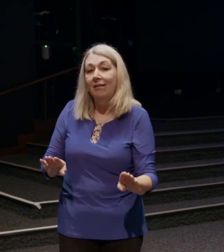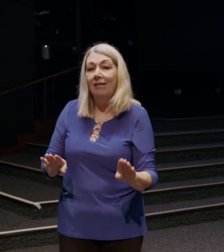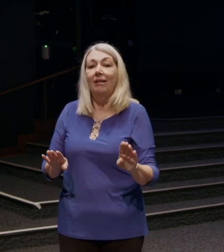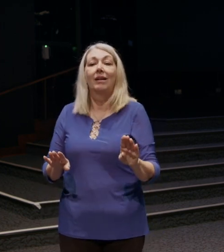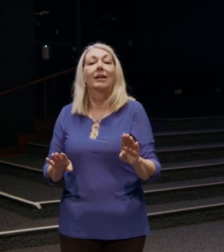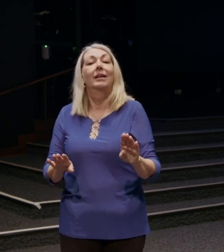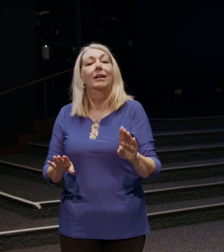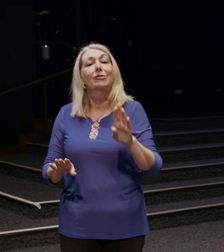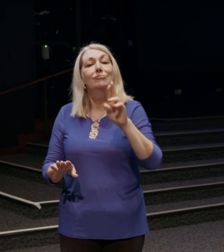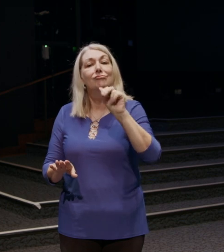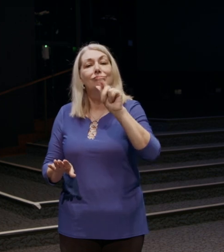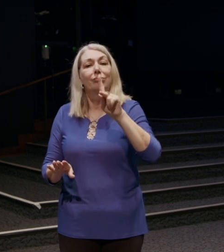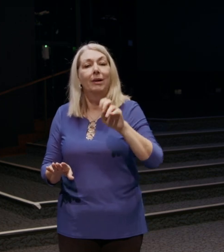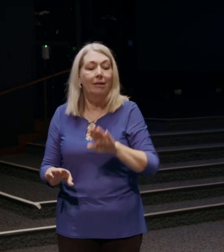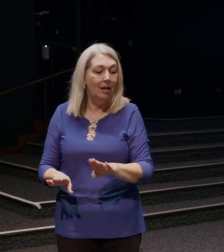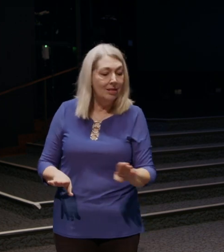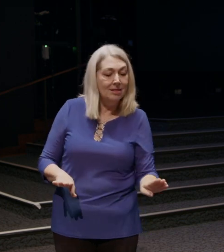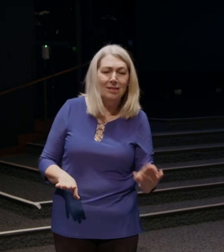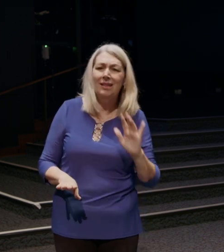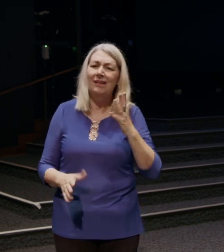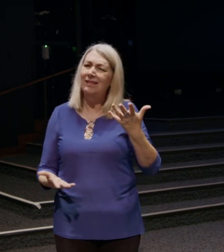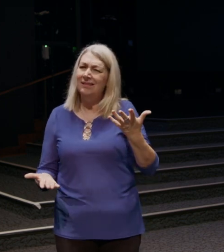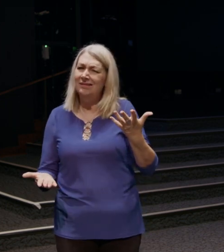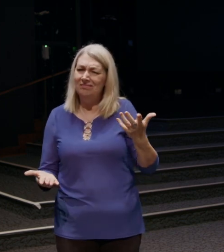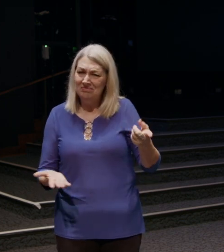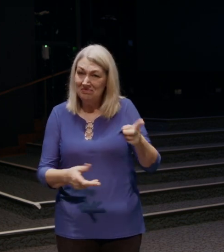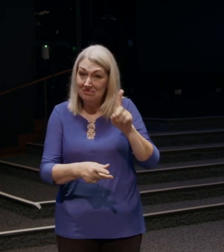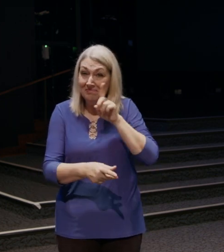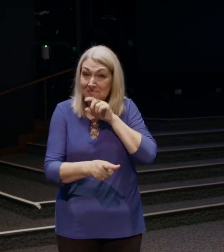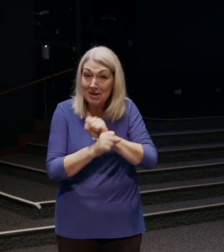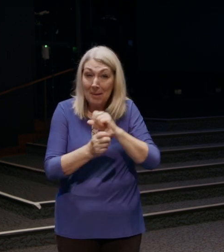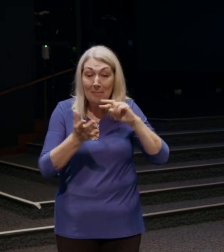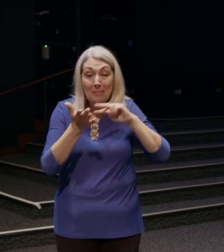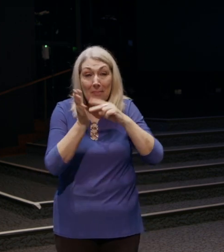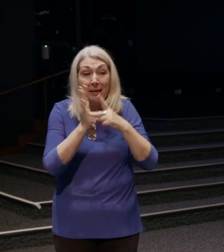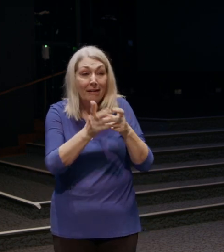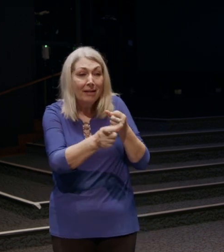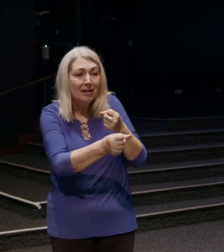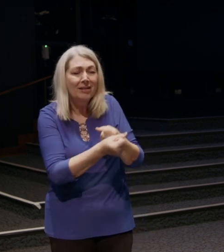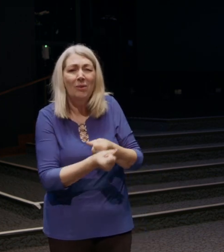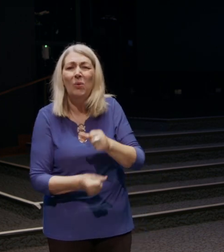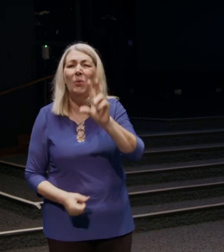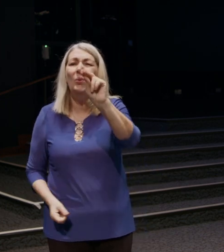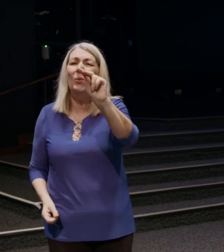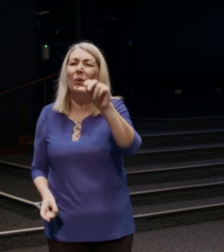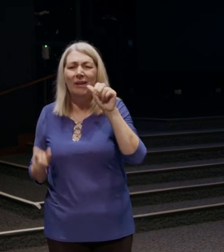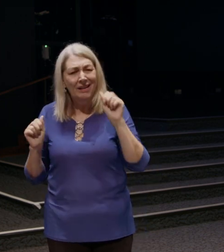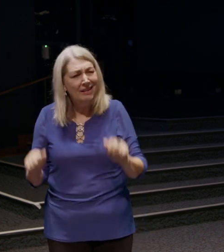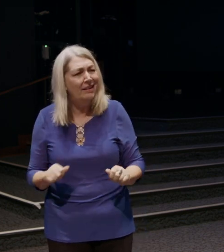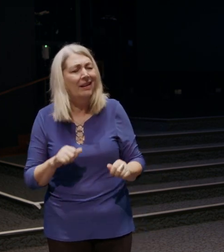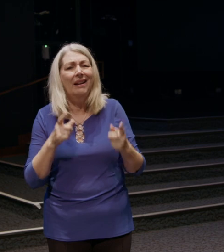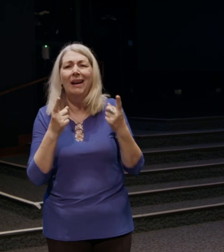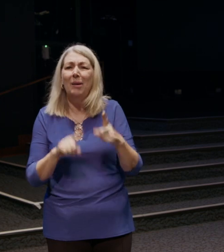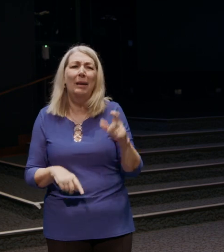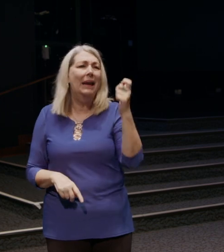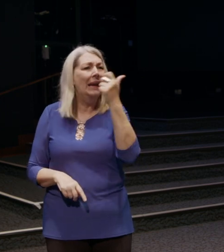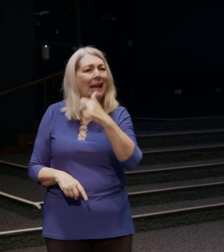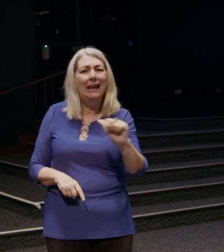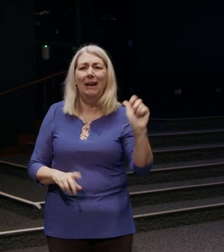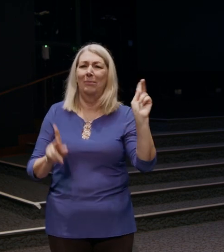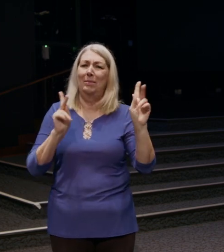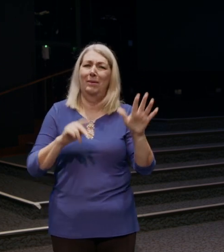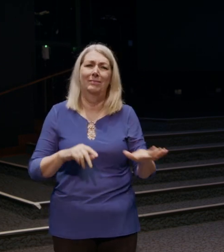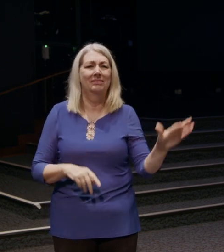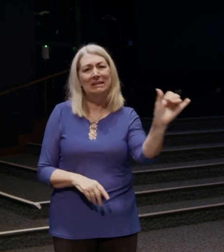And honest mistake, could happen to anyone. And that time that I